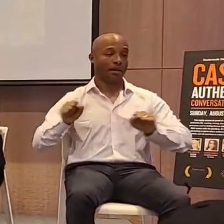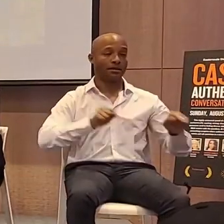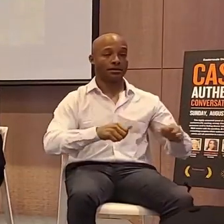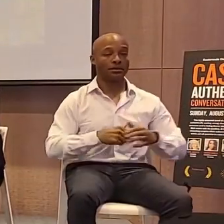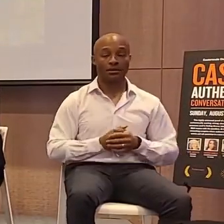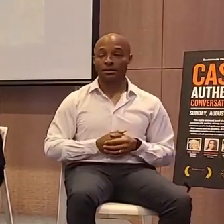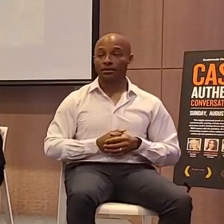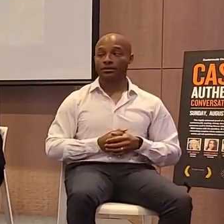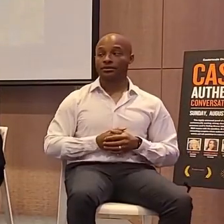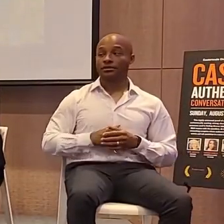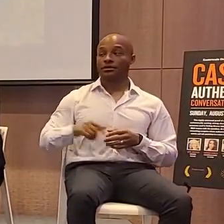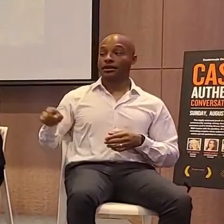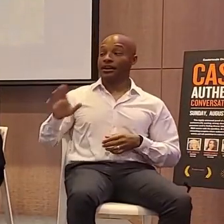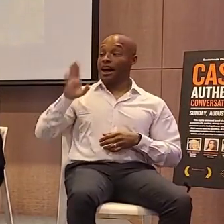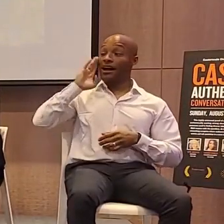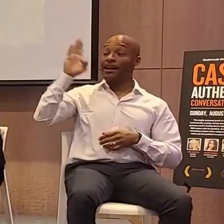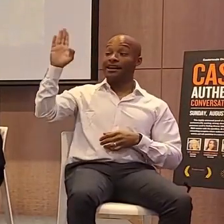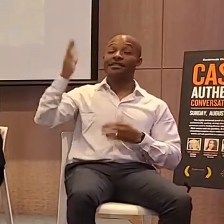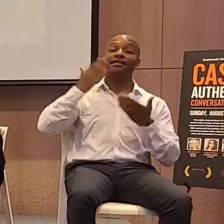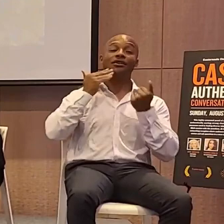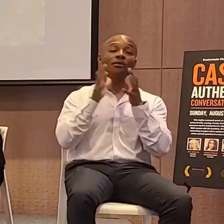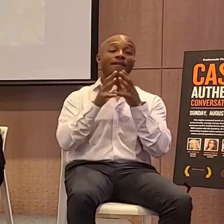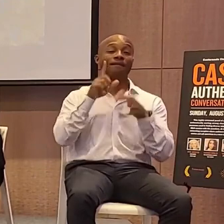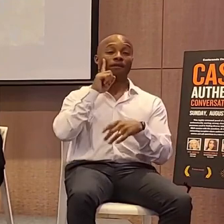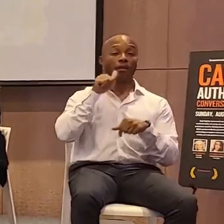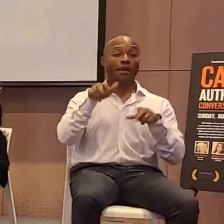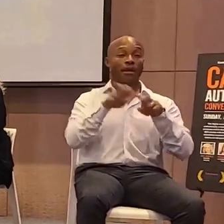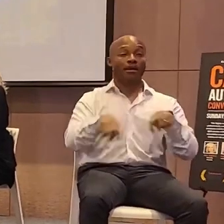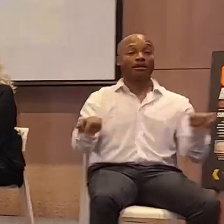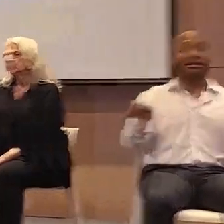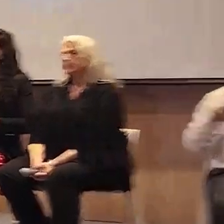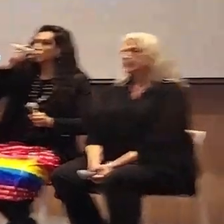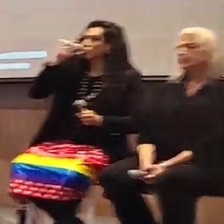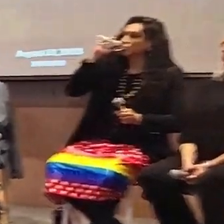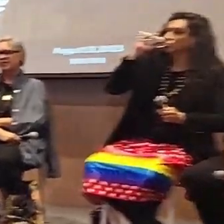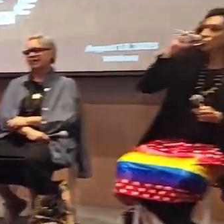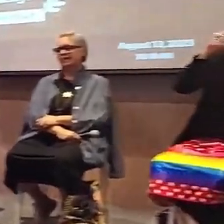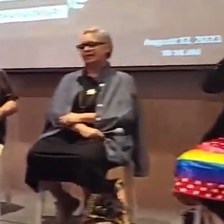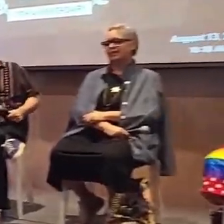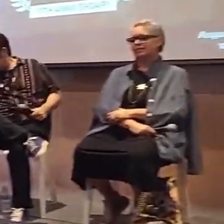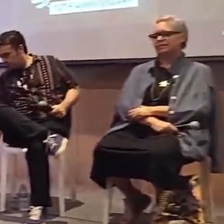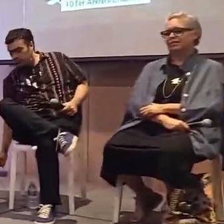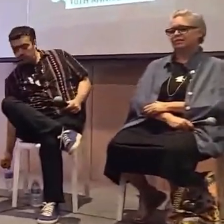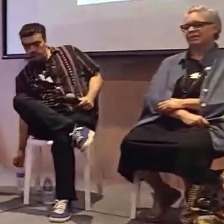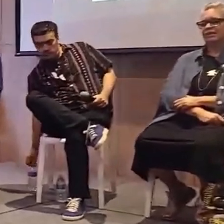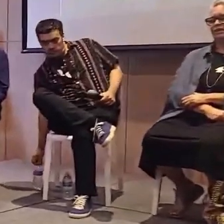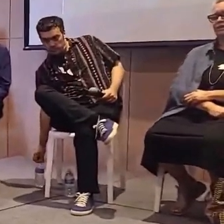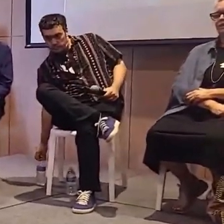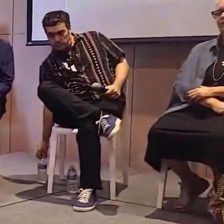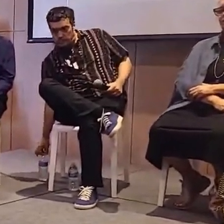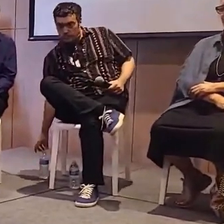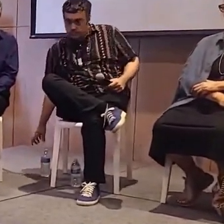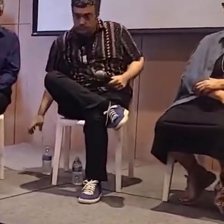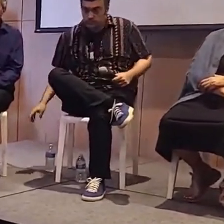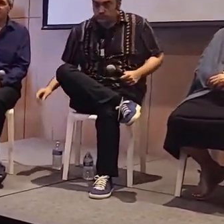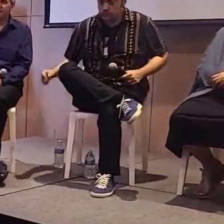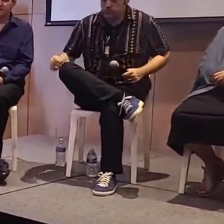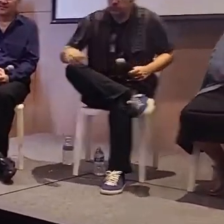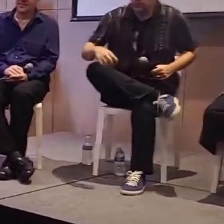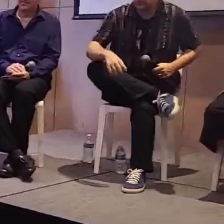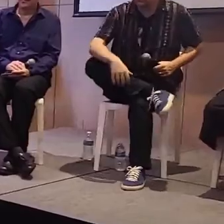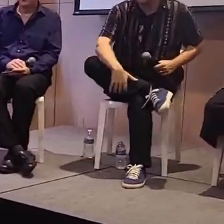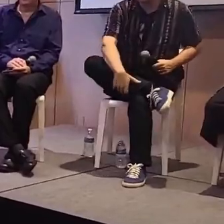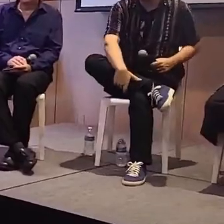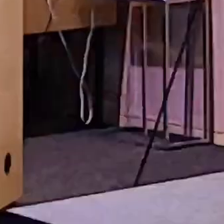Yeah. Hi, thank you so much for this panel. I was just wondering about, it's frowned upon